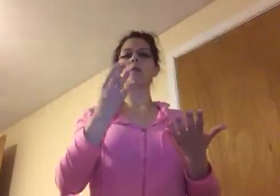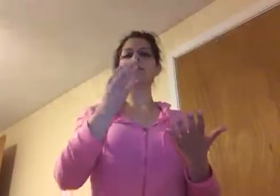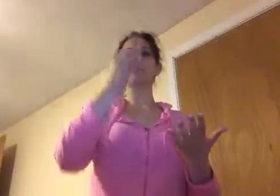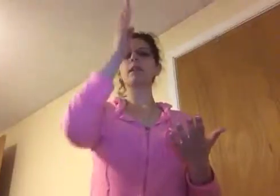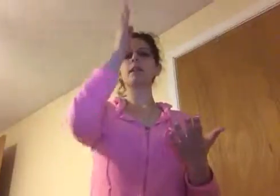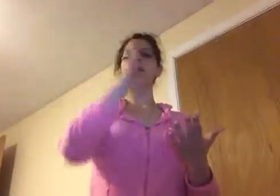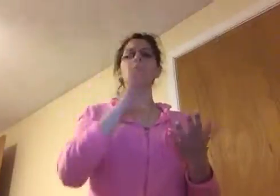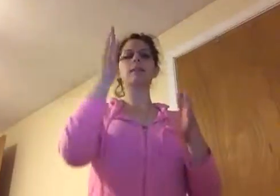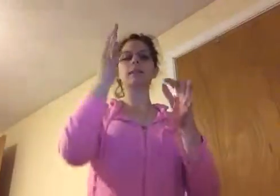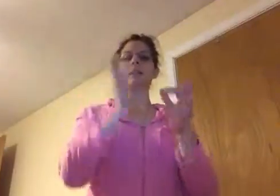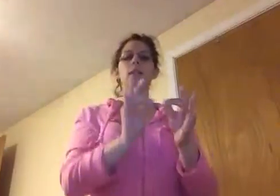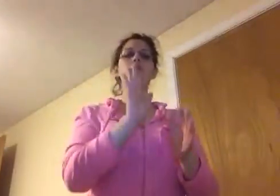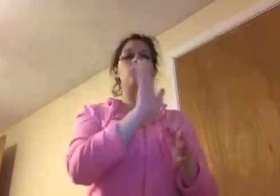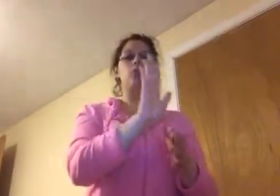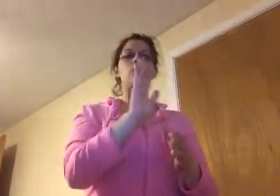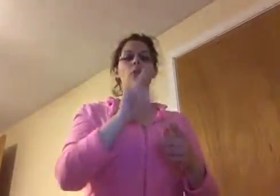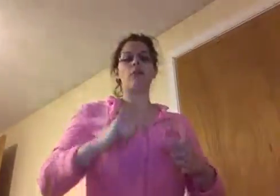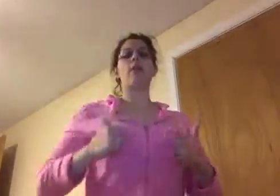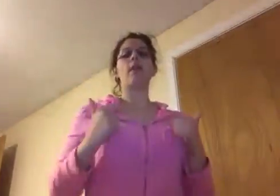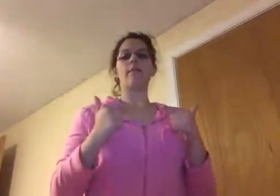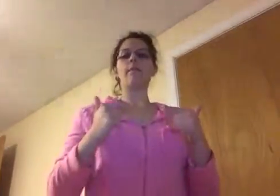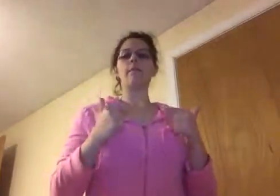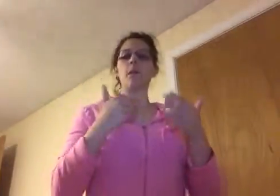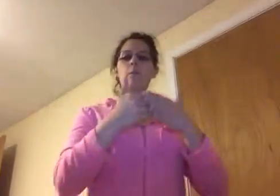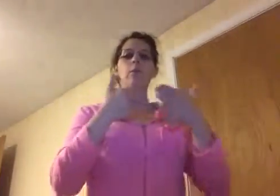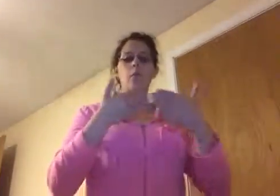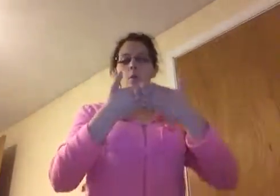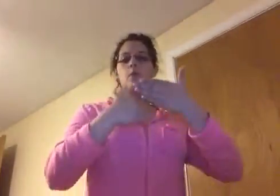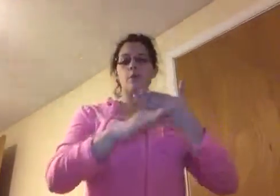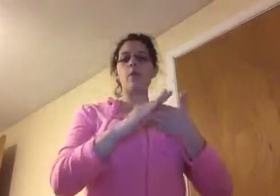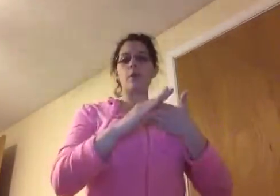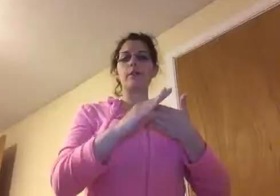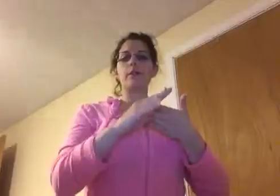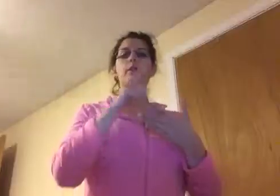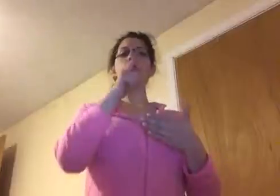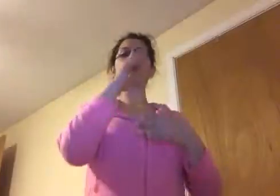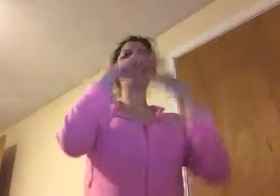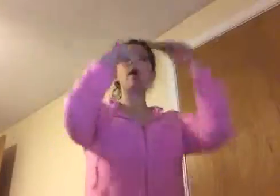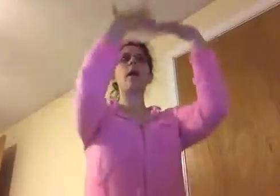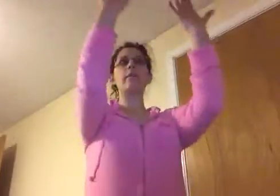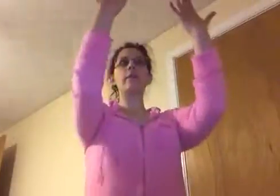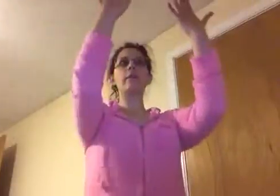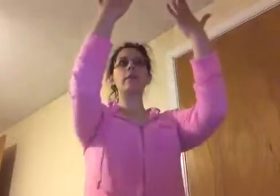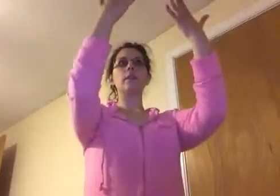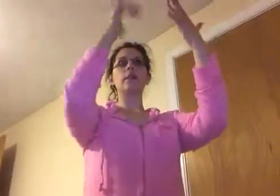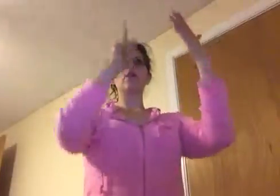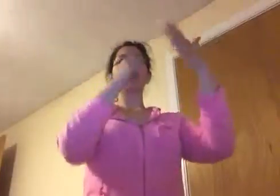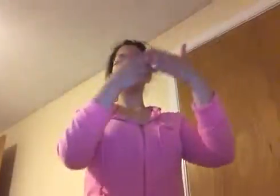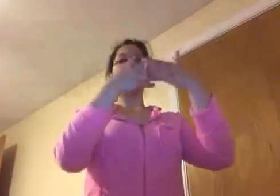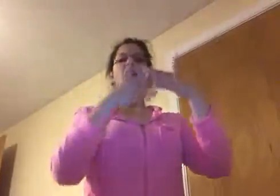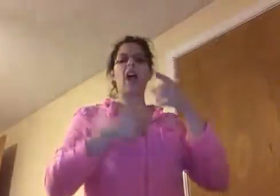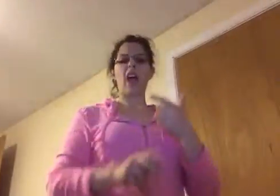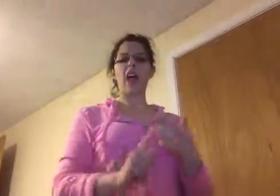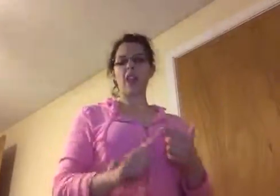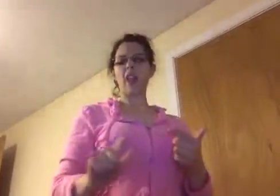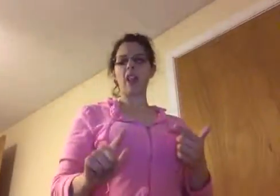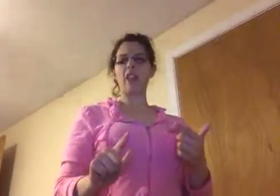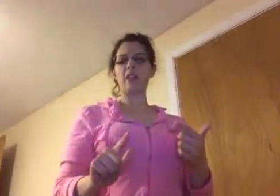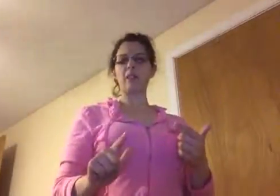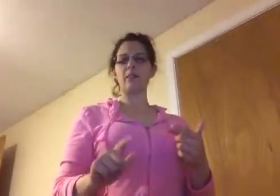Okay, God had determined already who was going to heaven and who was not. Okay, and if you were among the elect, the people that were going to go to